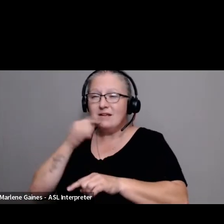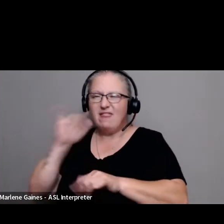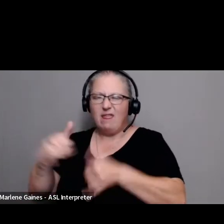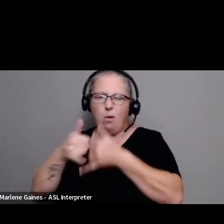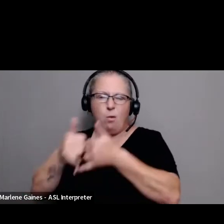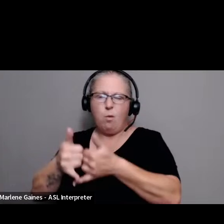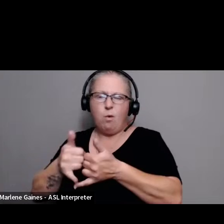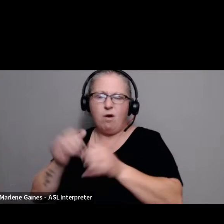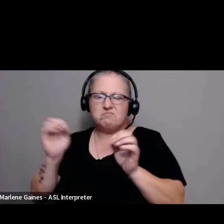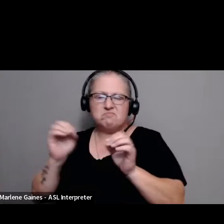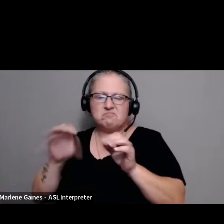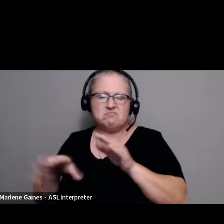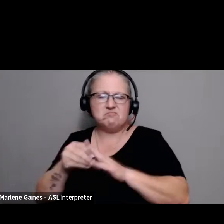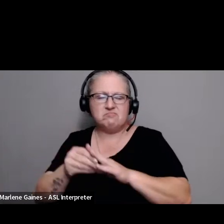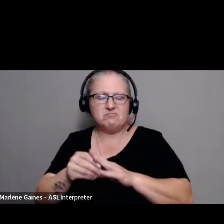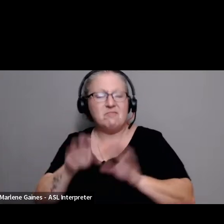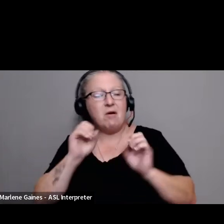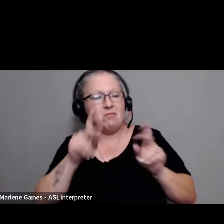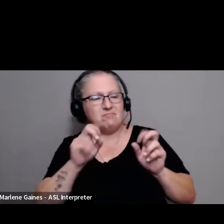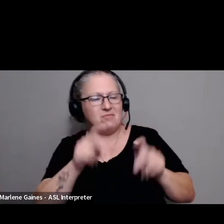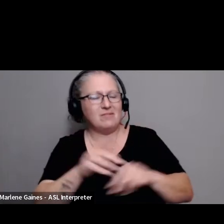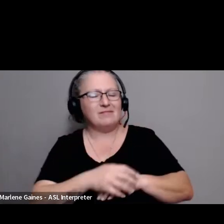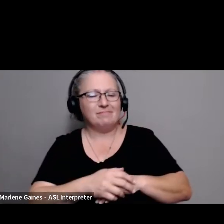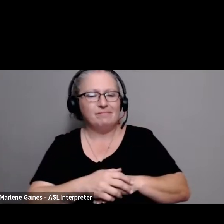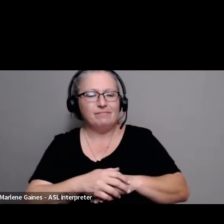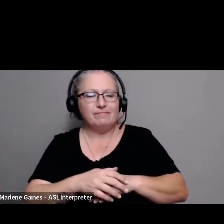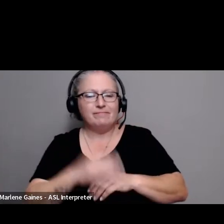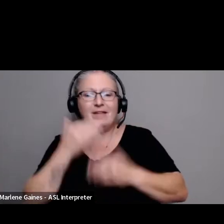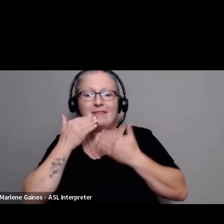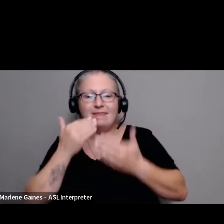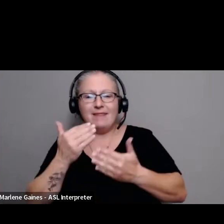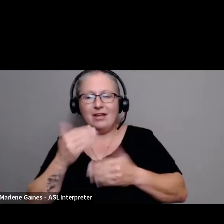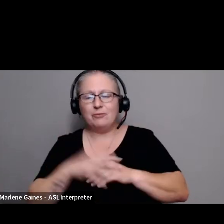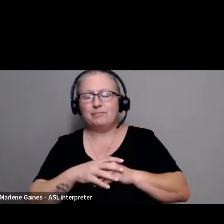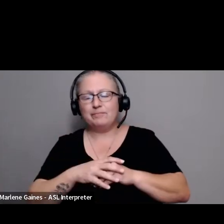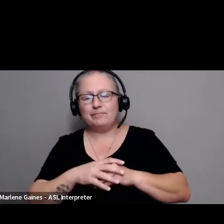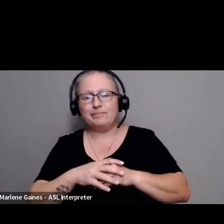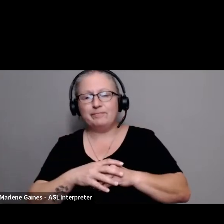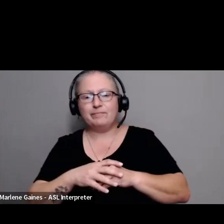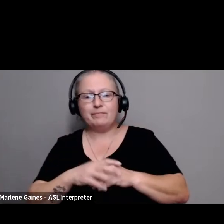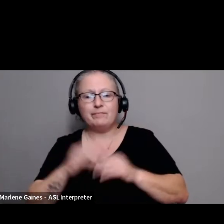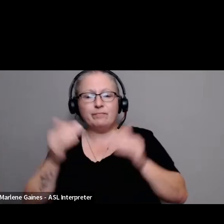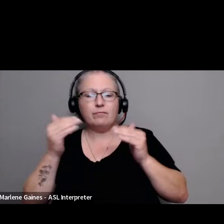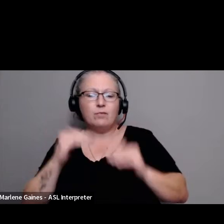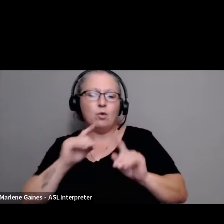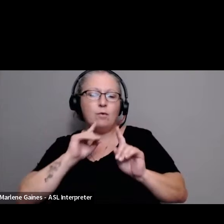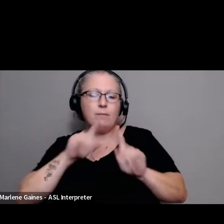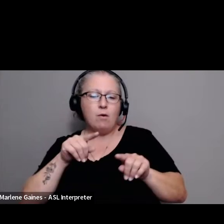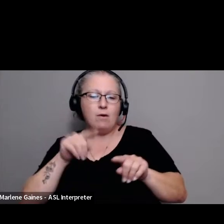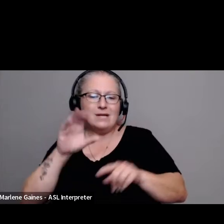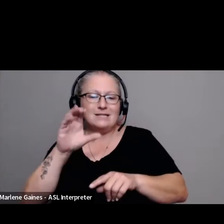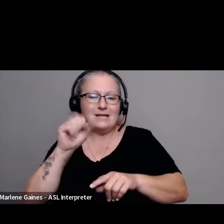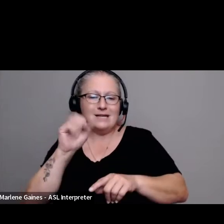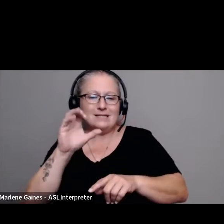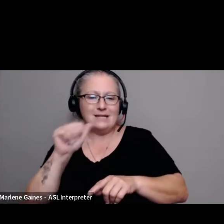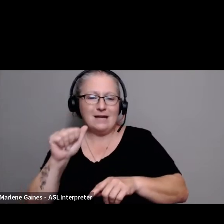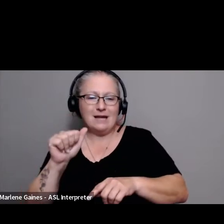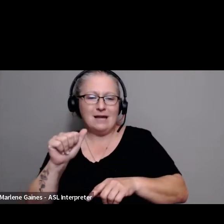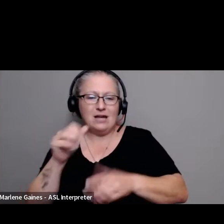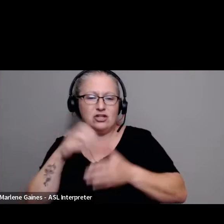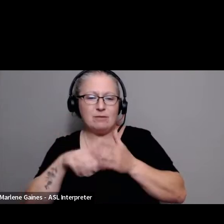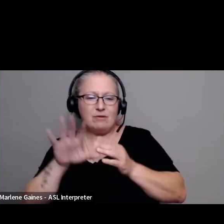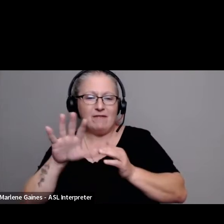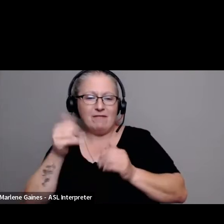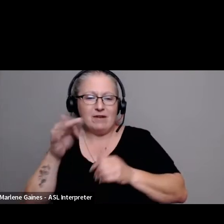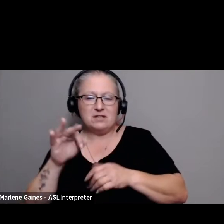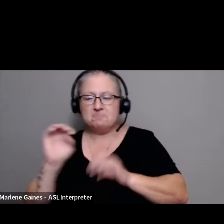no Okay. additional Thank you. report. I didn't hear that. Okay. Thank you very much. All right. Report of the CSEA, Chapter 519.